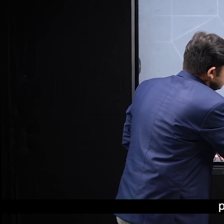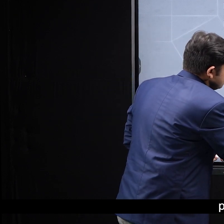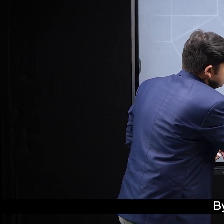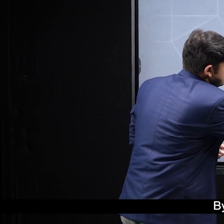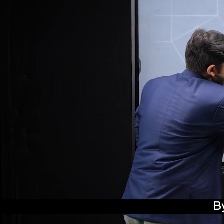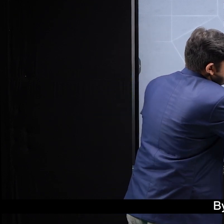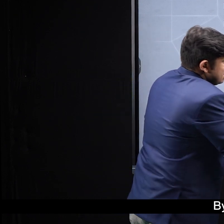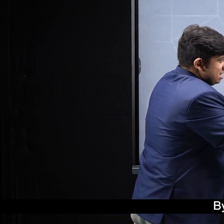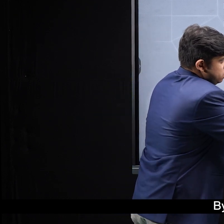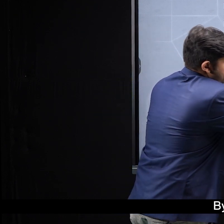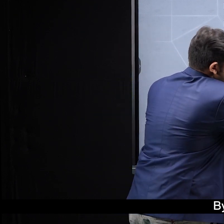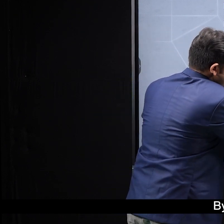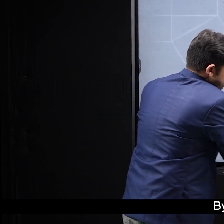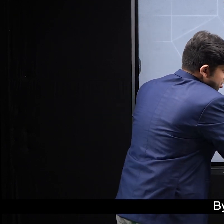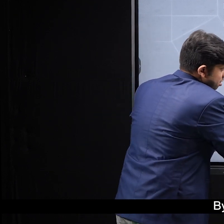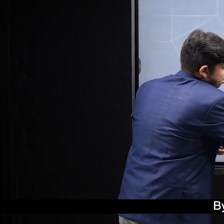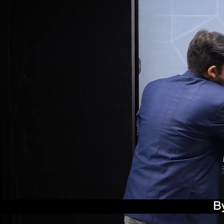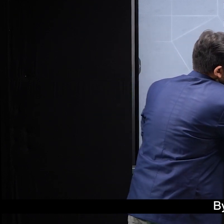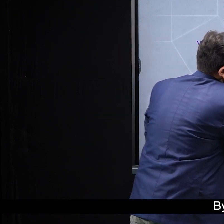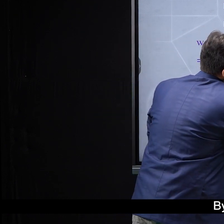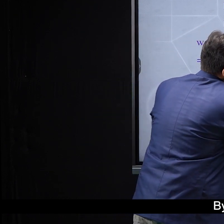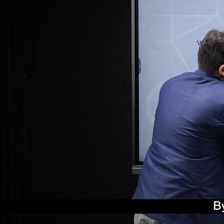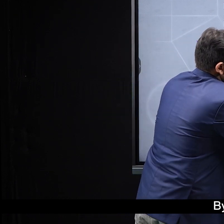By solving, we get 0.